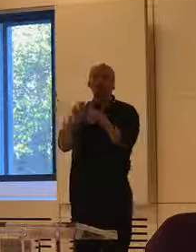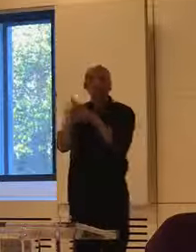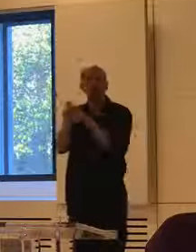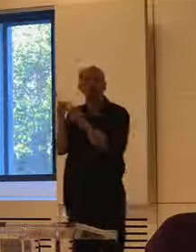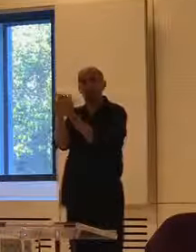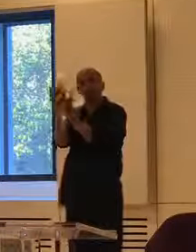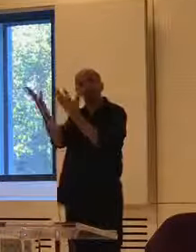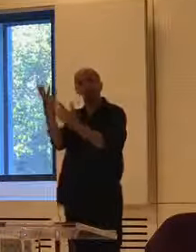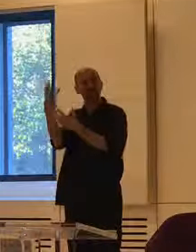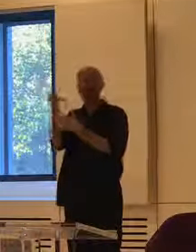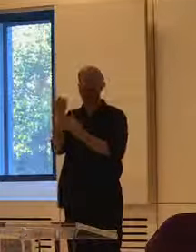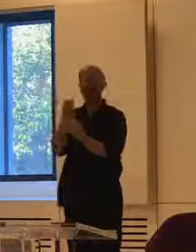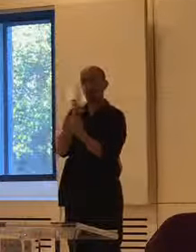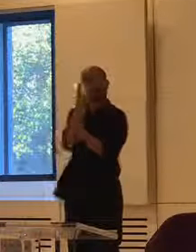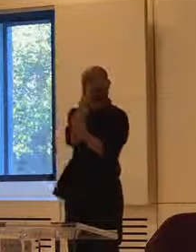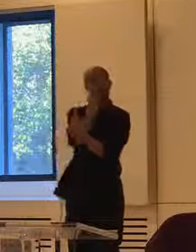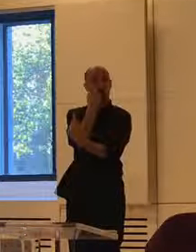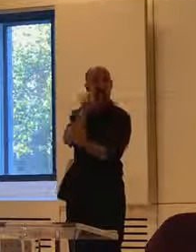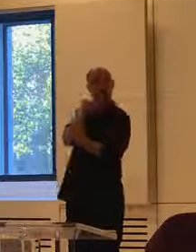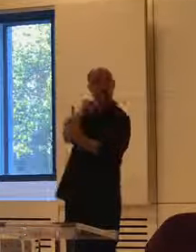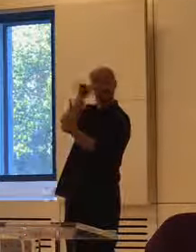problems around that. A lot of those people had